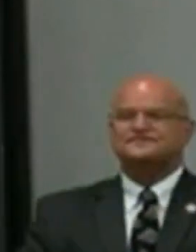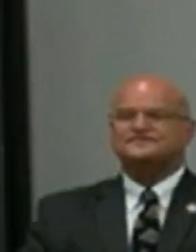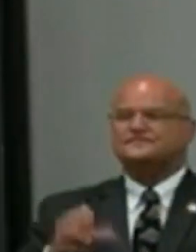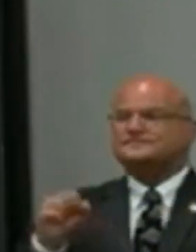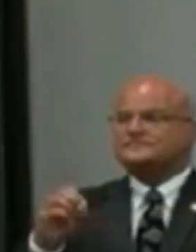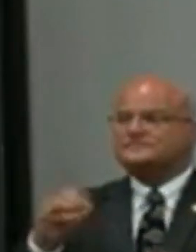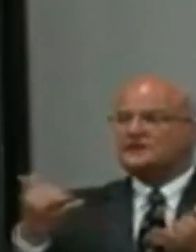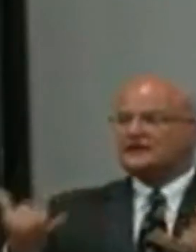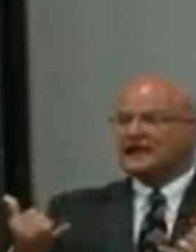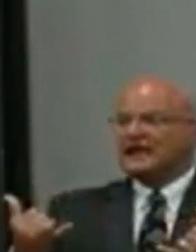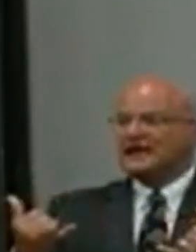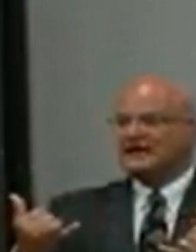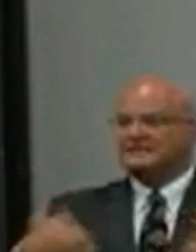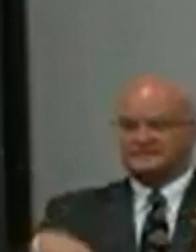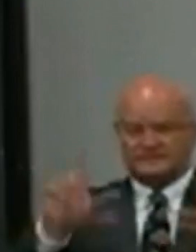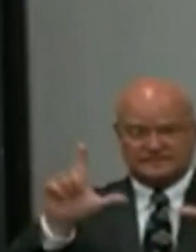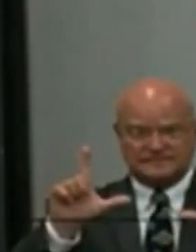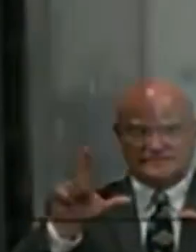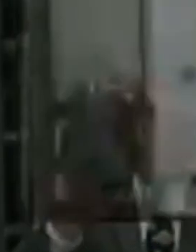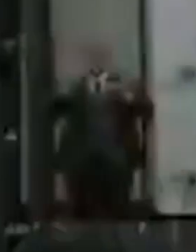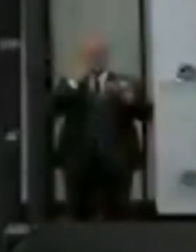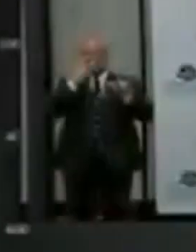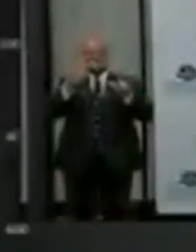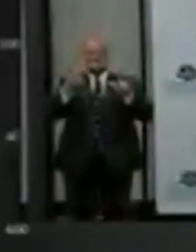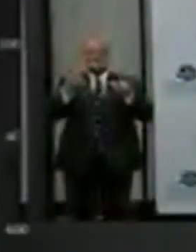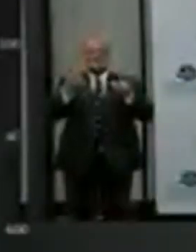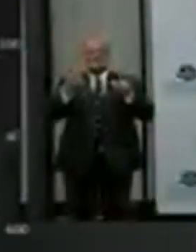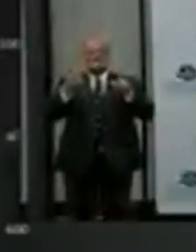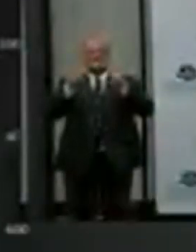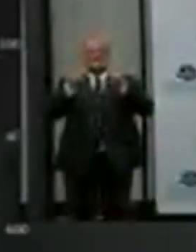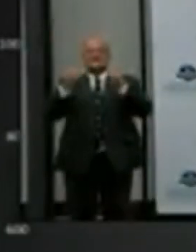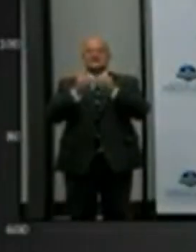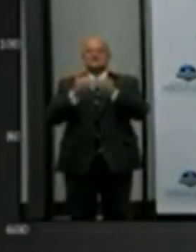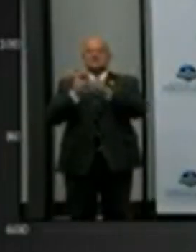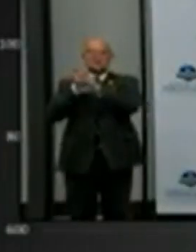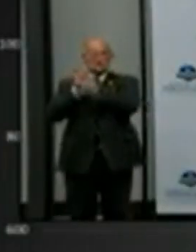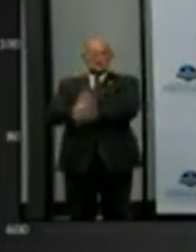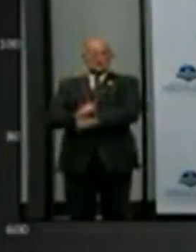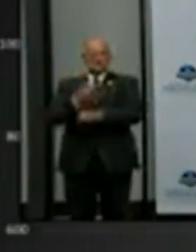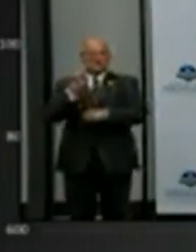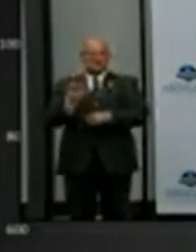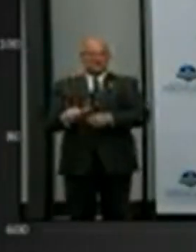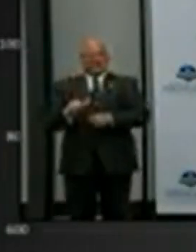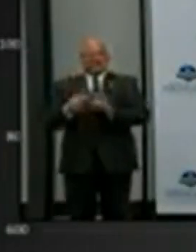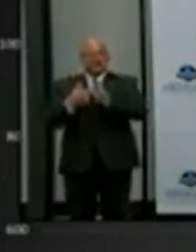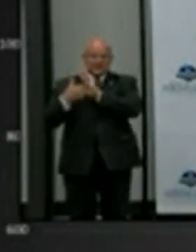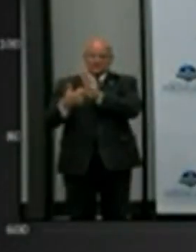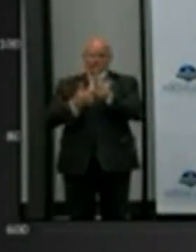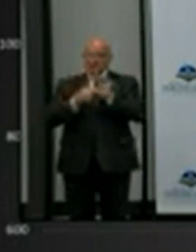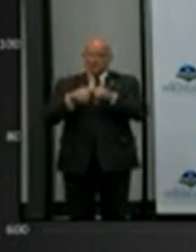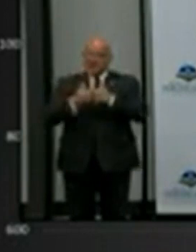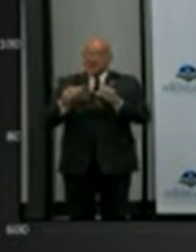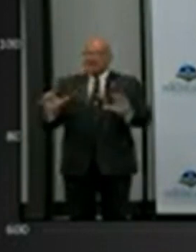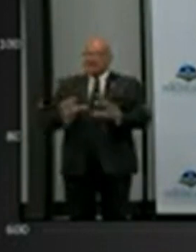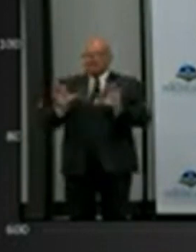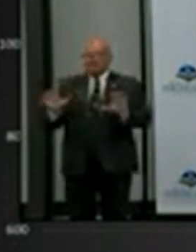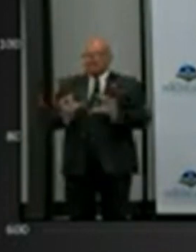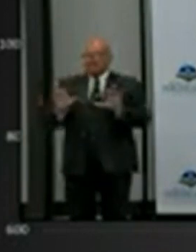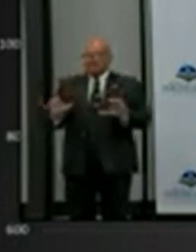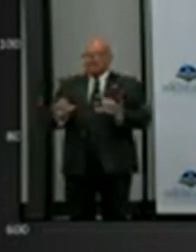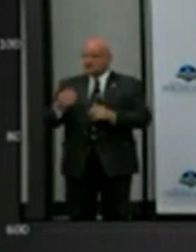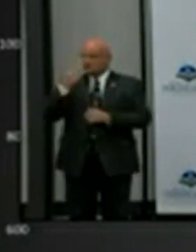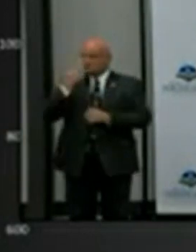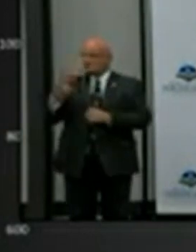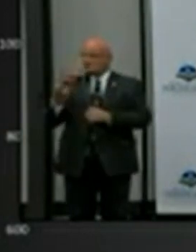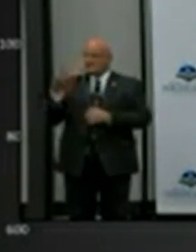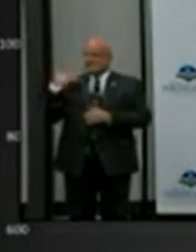And so with that, let's go to the graph so we can see it in our more traditional way, and it shows you how we're doing. You can